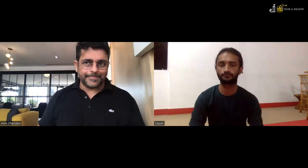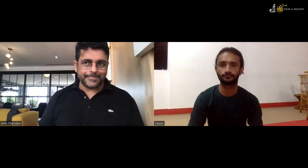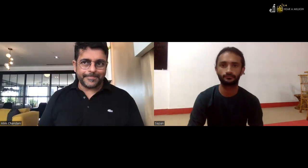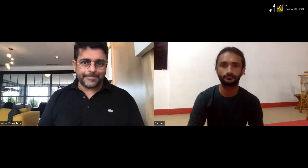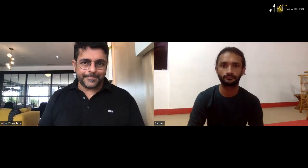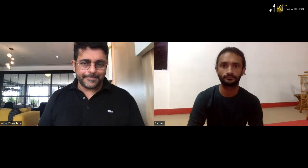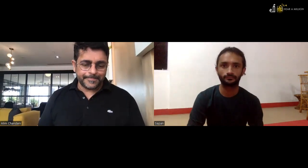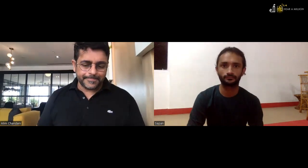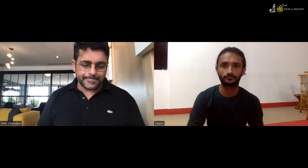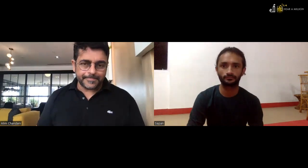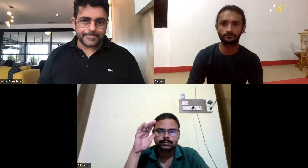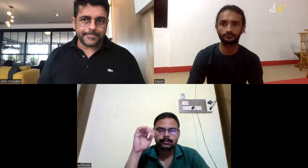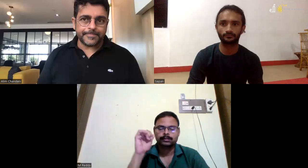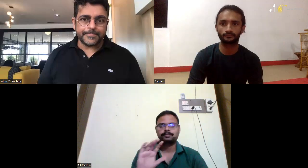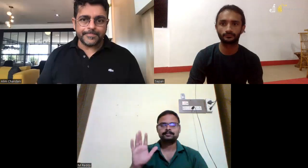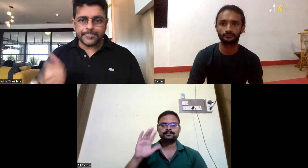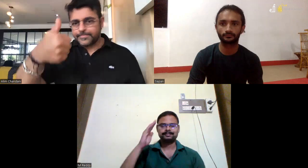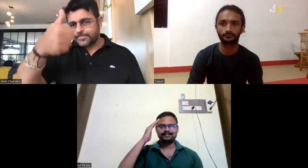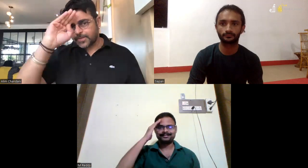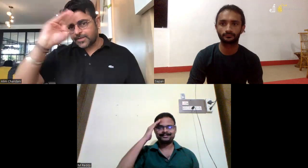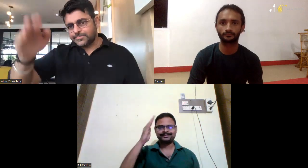it's a big problem for them, and